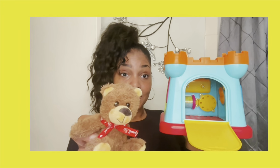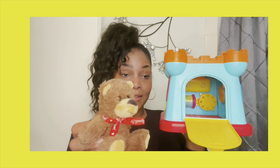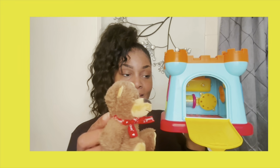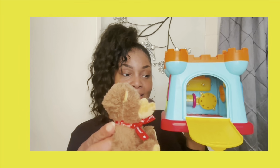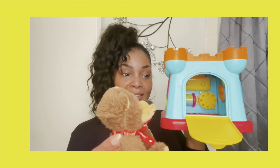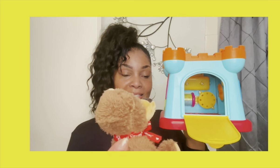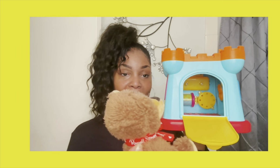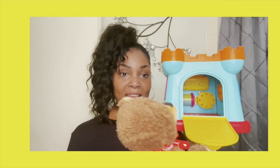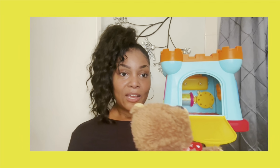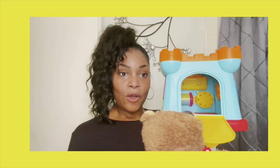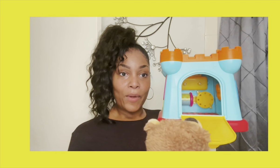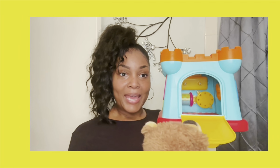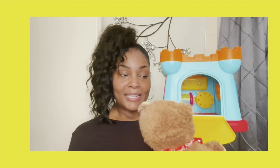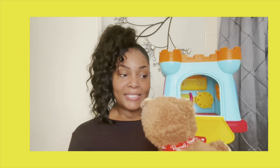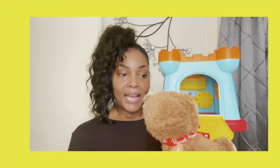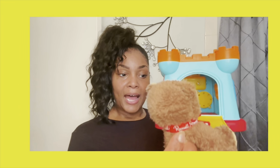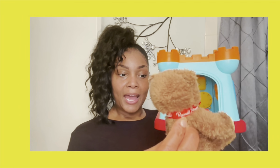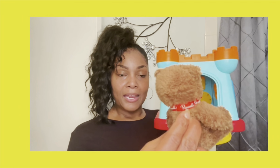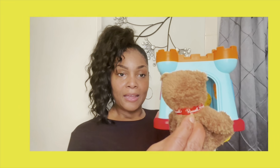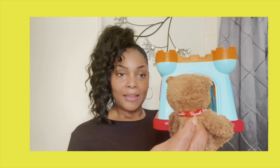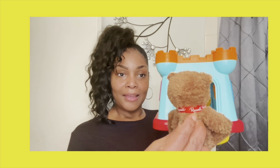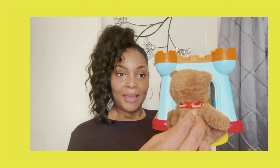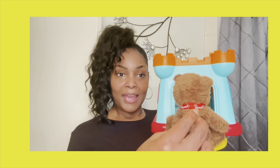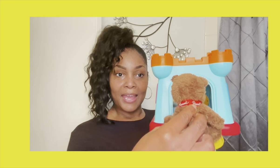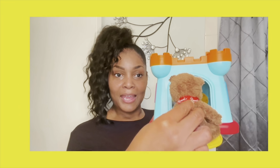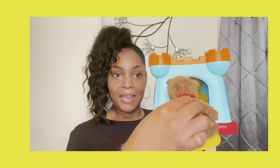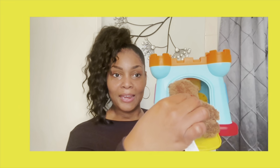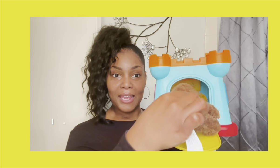Yes? Teddy, go inside.